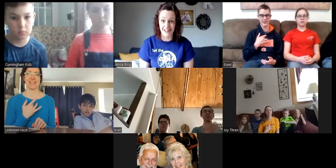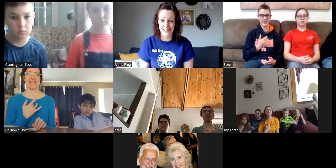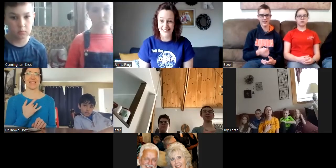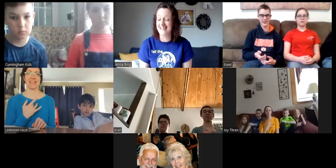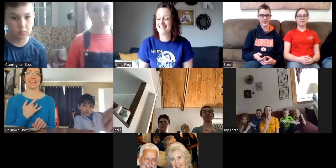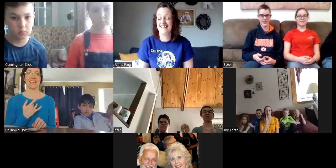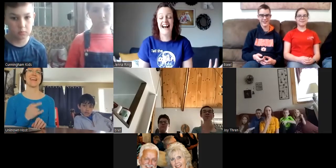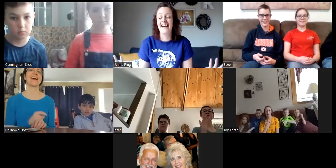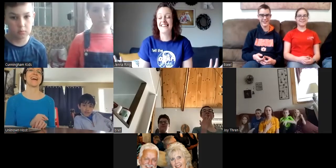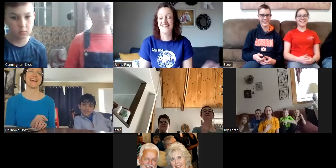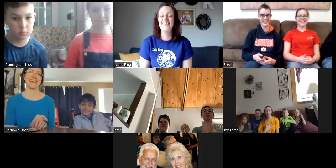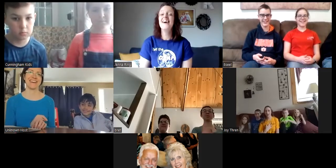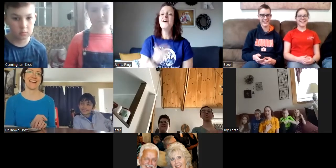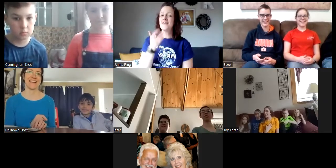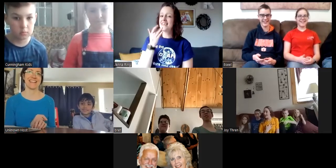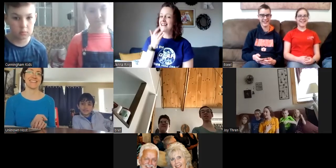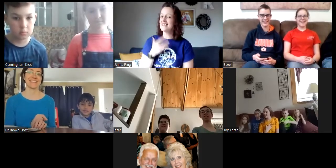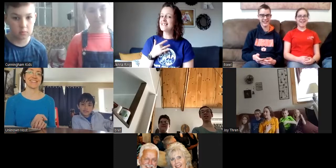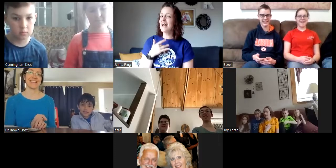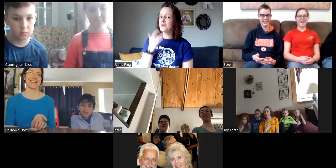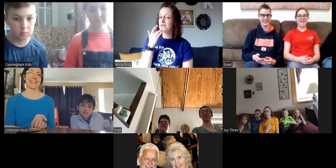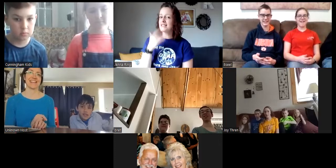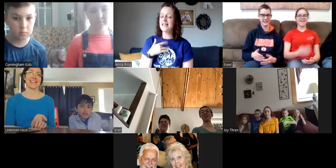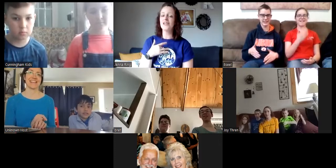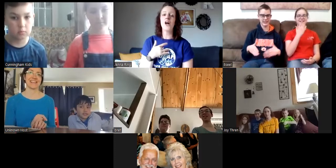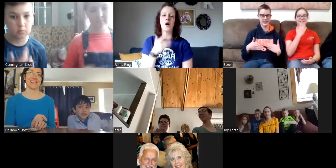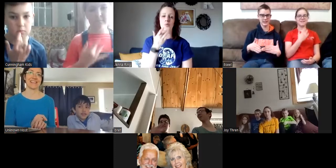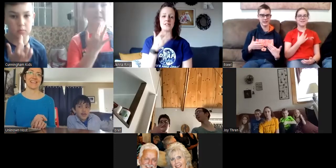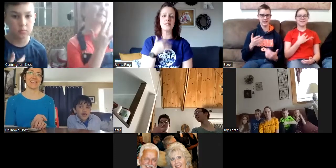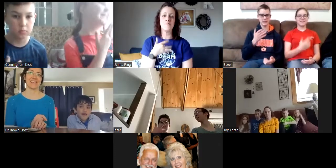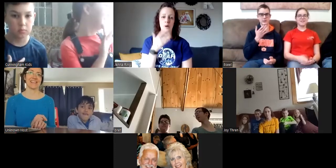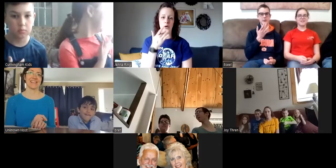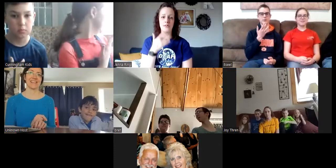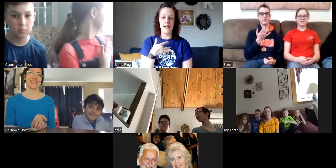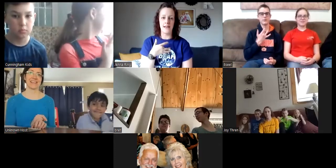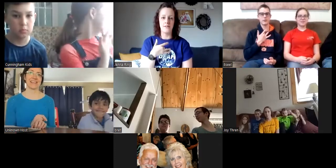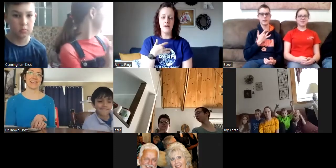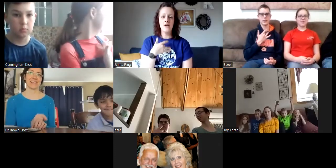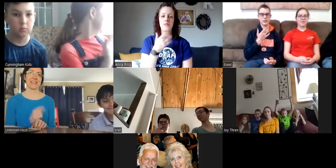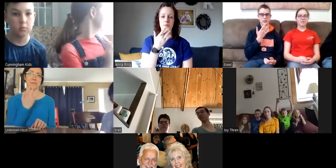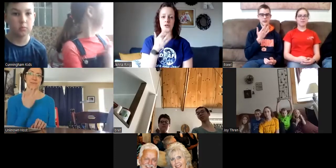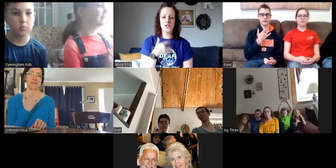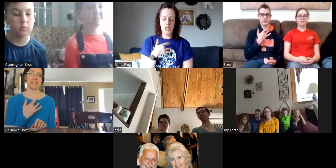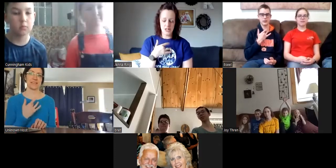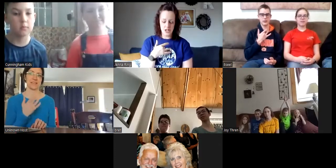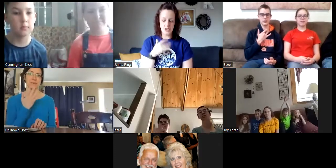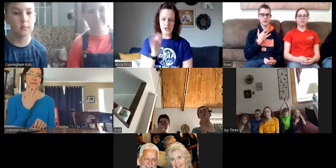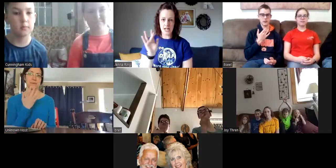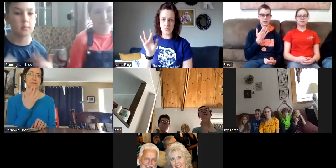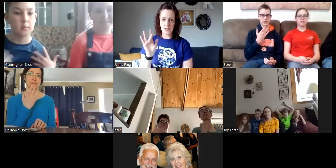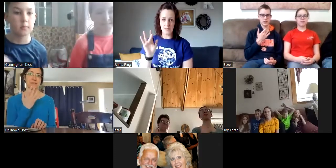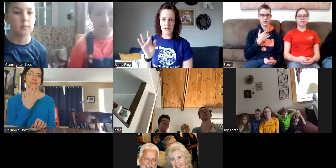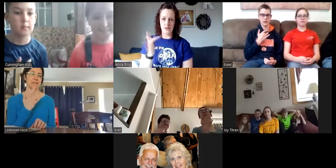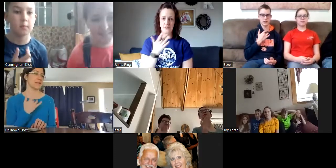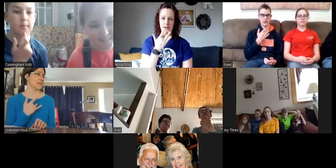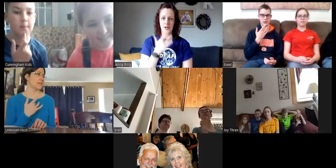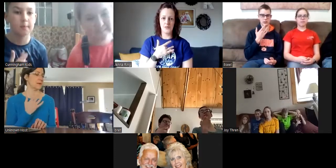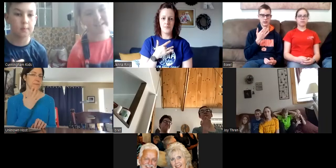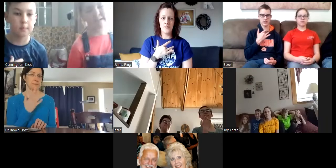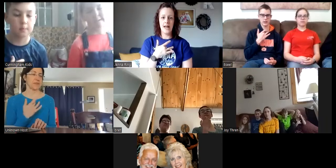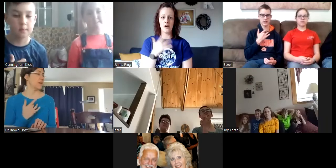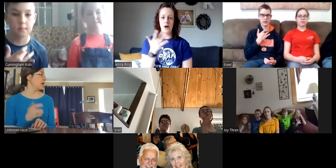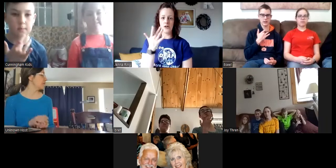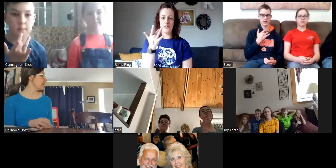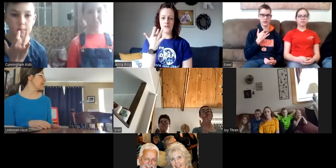goes everywhere. I don't know, but that's the sign we see a lot. We'll see birthday from your chin to your chest with your middle